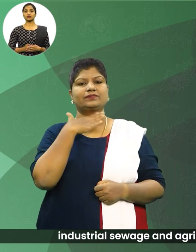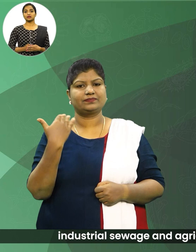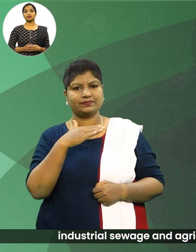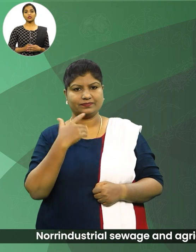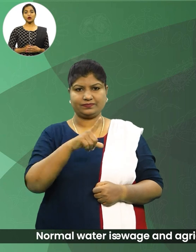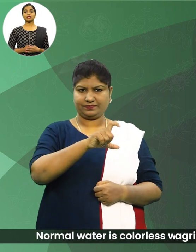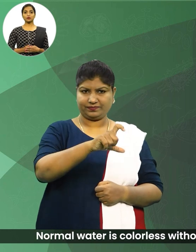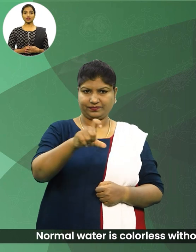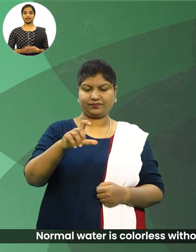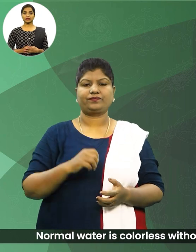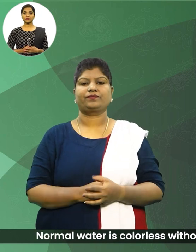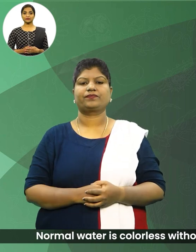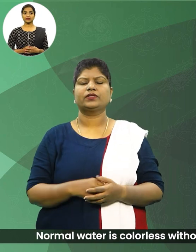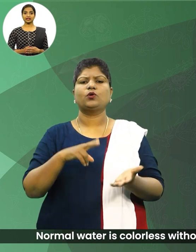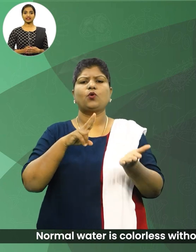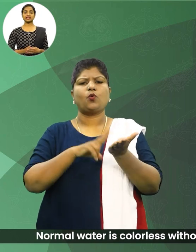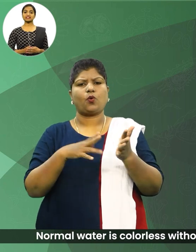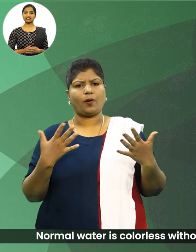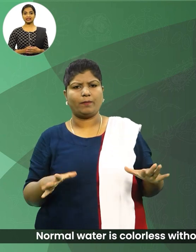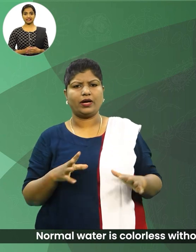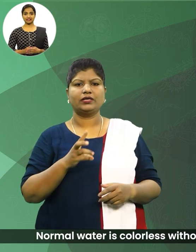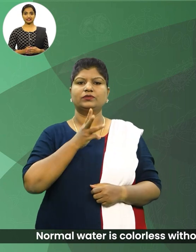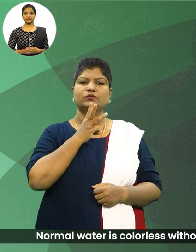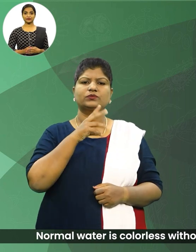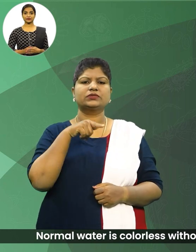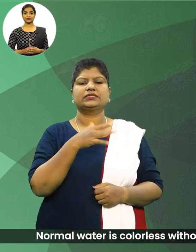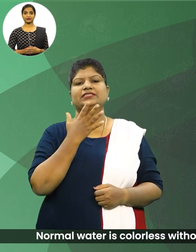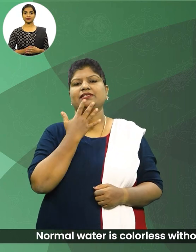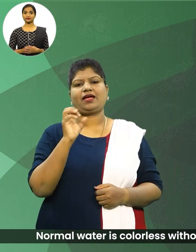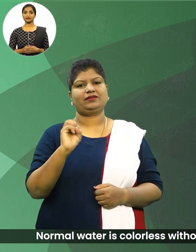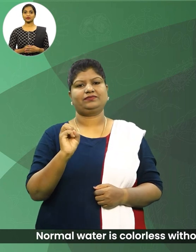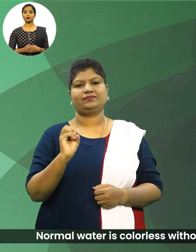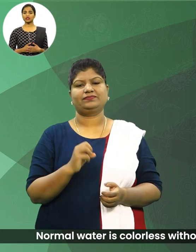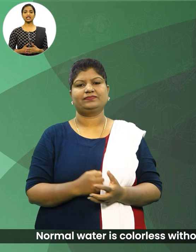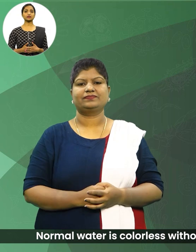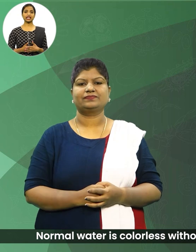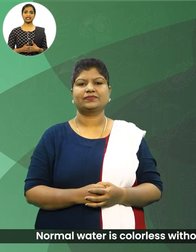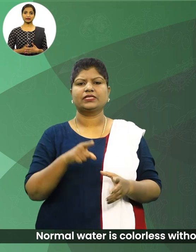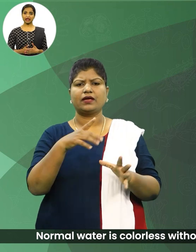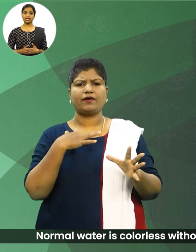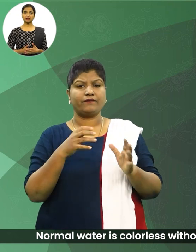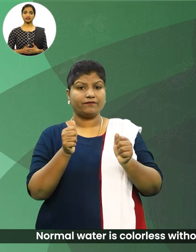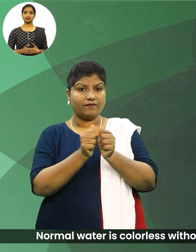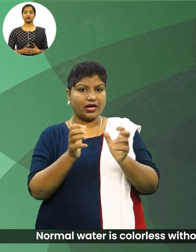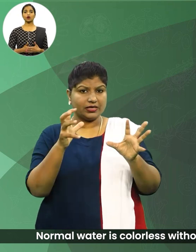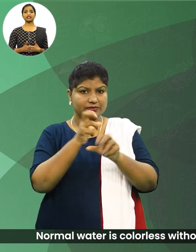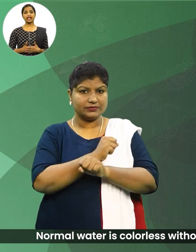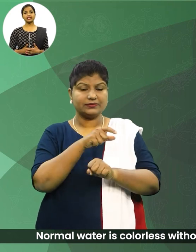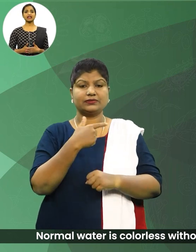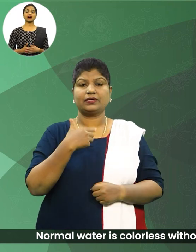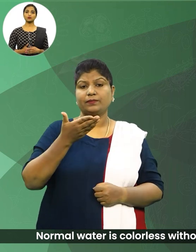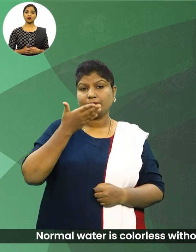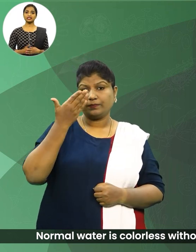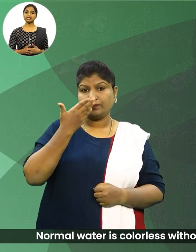Normal water is colourless without any smell or